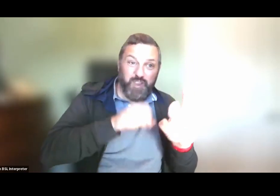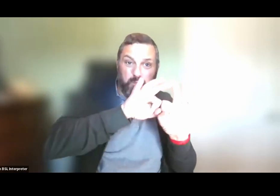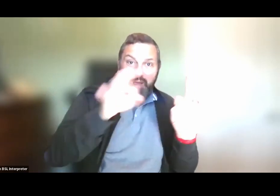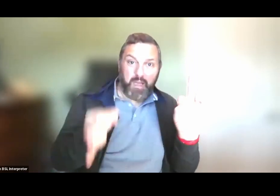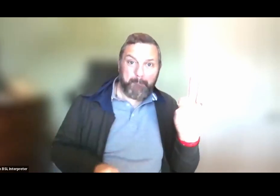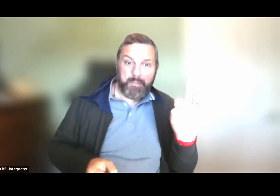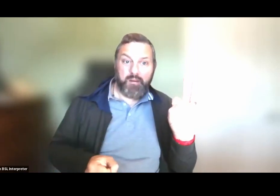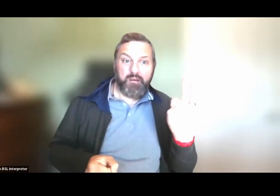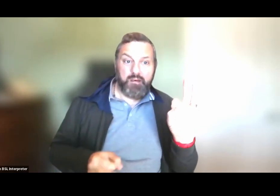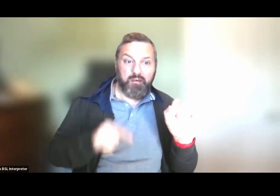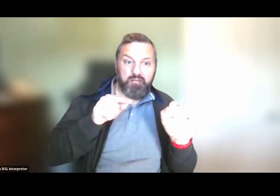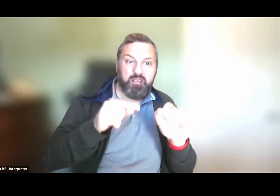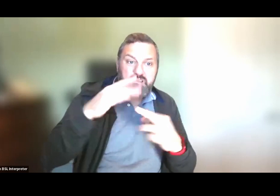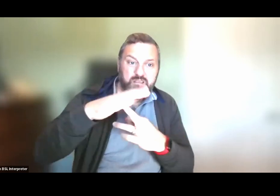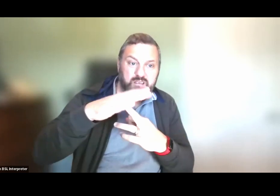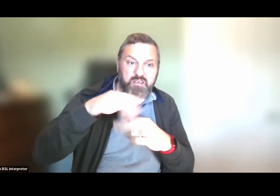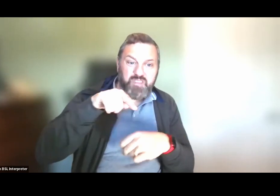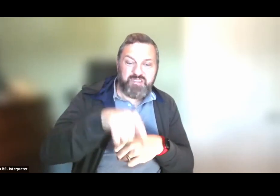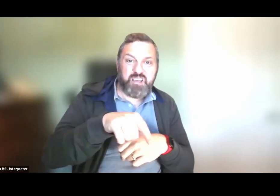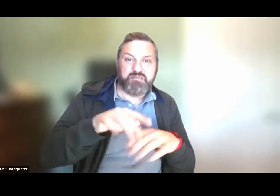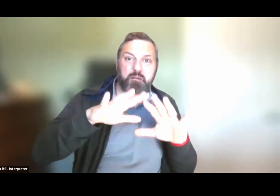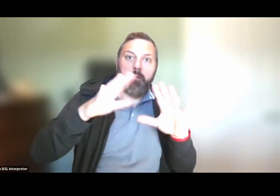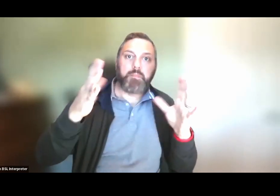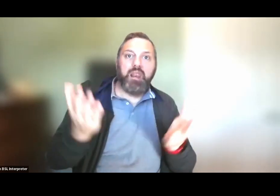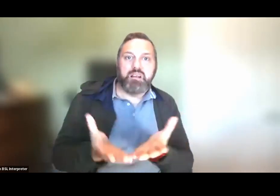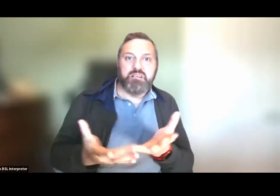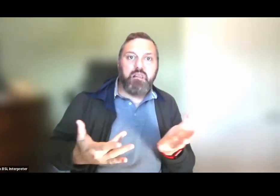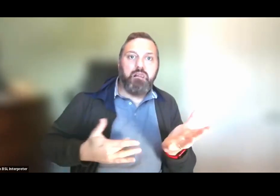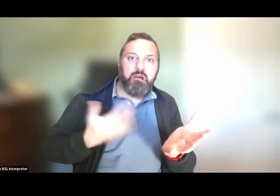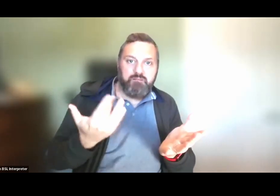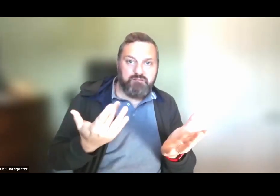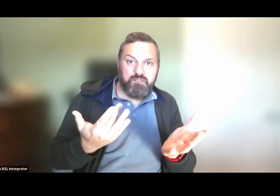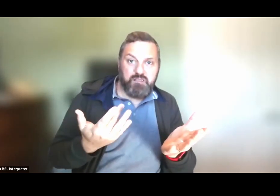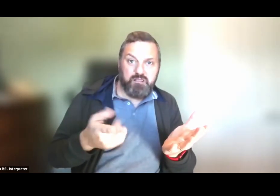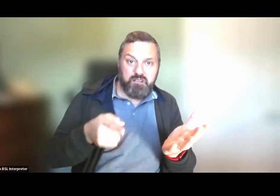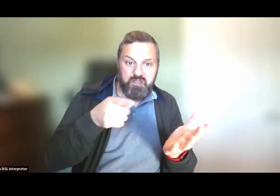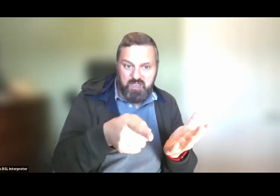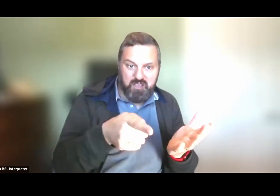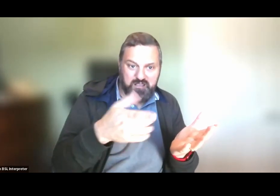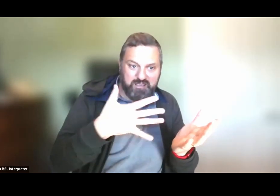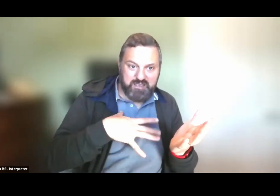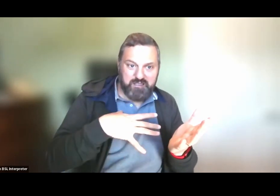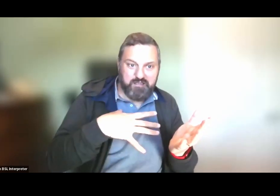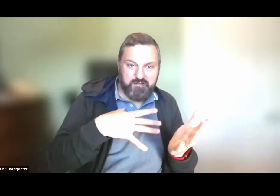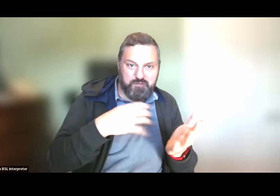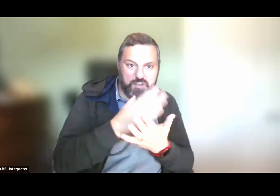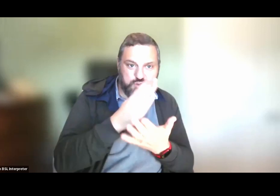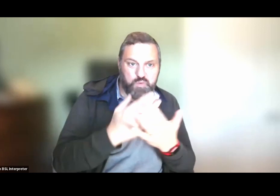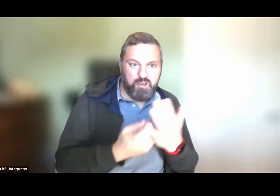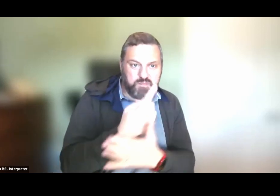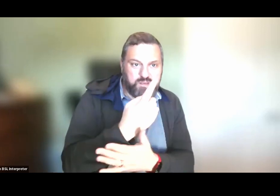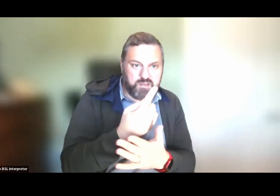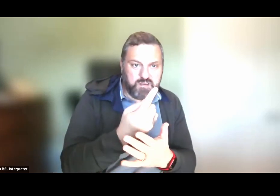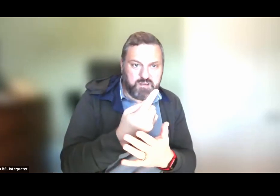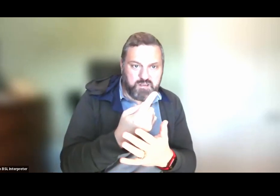the real imperative. This is the planet's life support systems. This is the one we must make sure happens. And there's